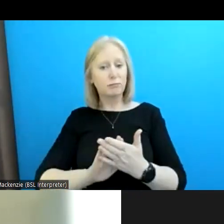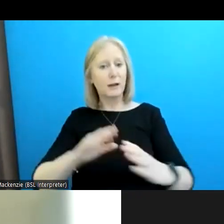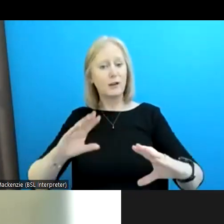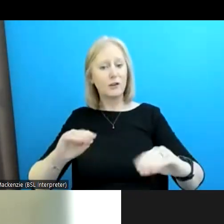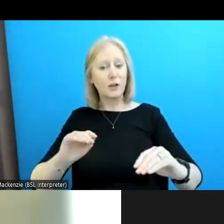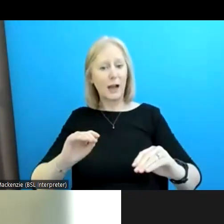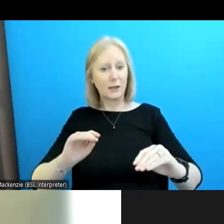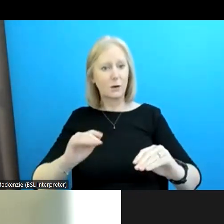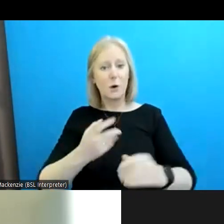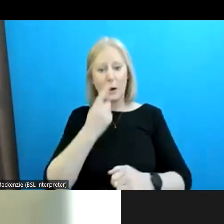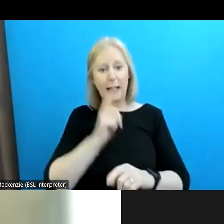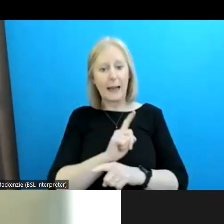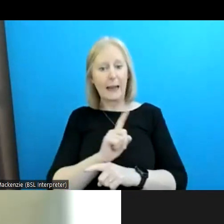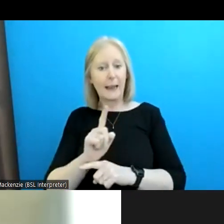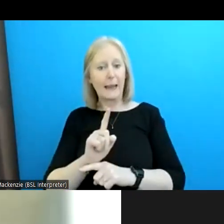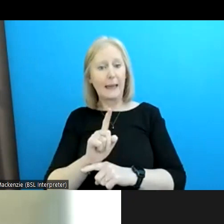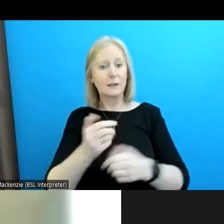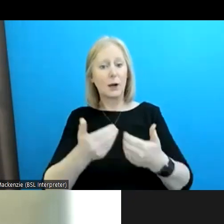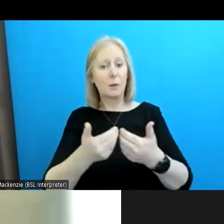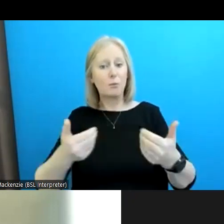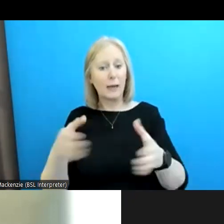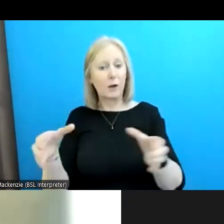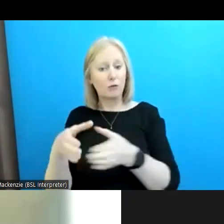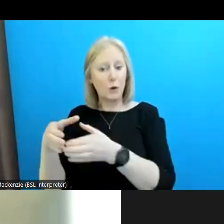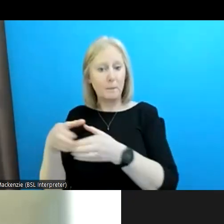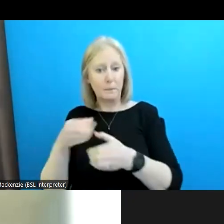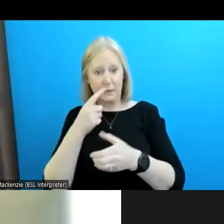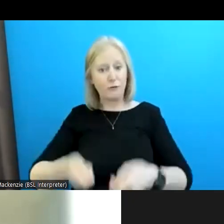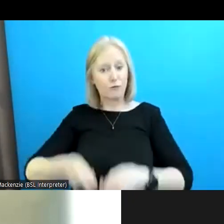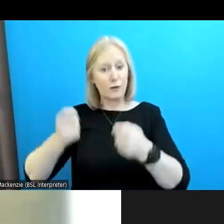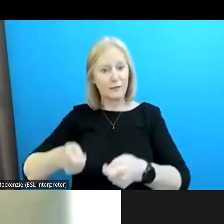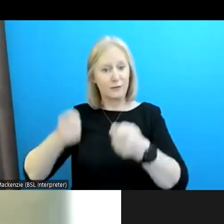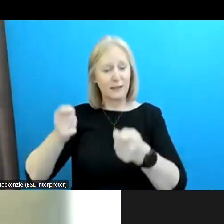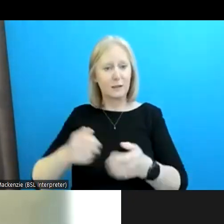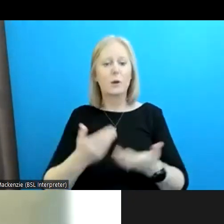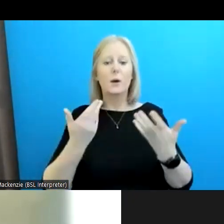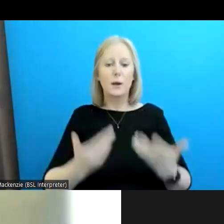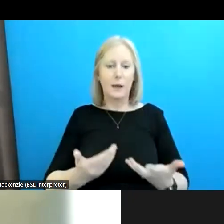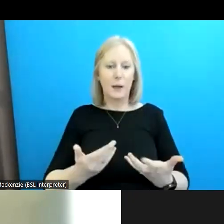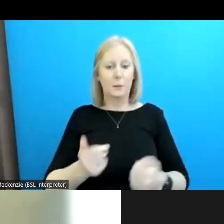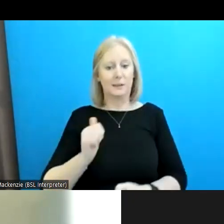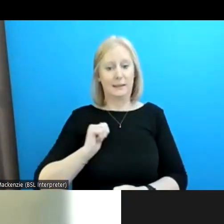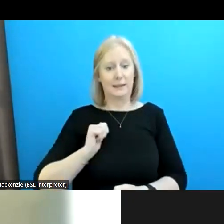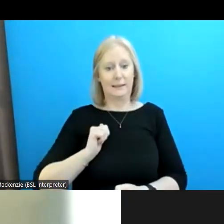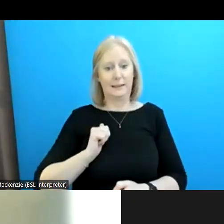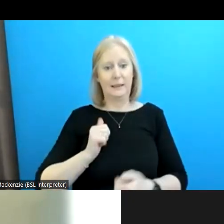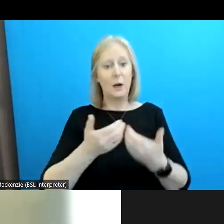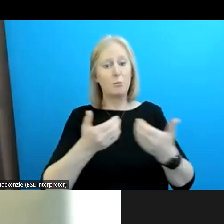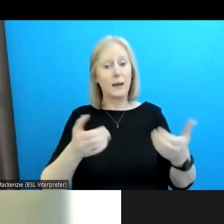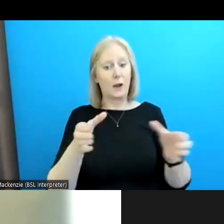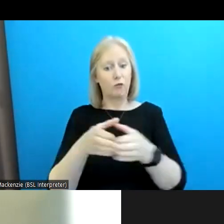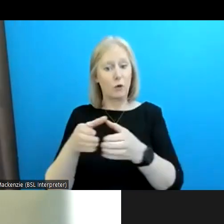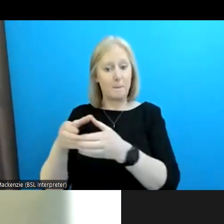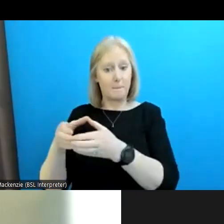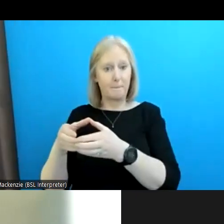raise them in the breakout rooms or to hold them for later. So we're going to go into our breakout rooms shortly. If you experience any